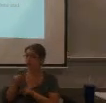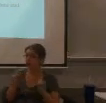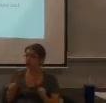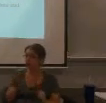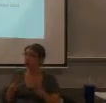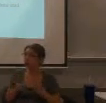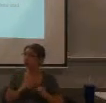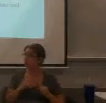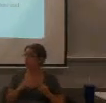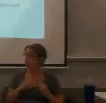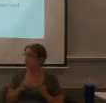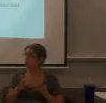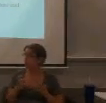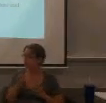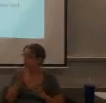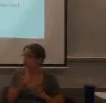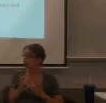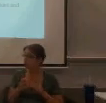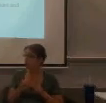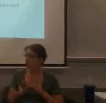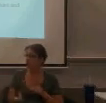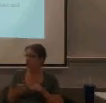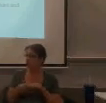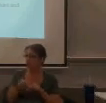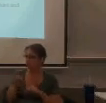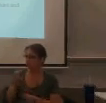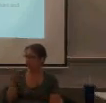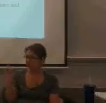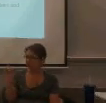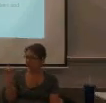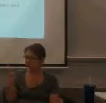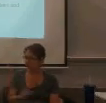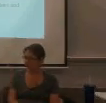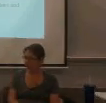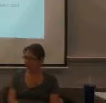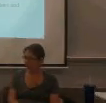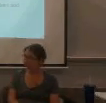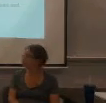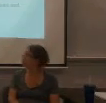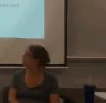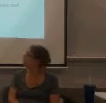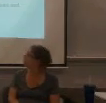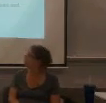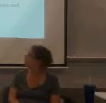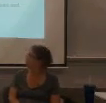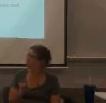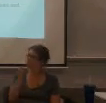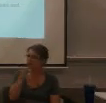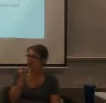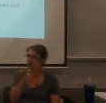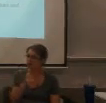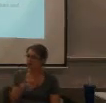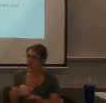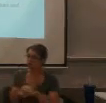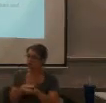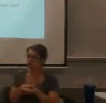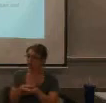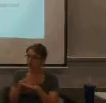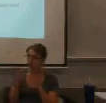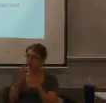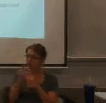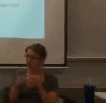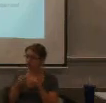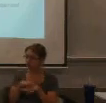of heat to raise it at a degree of temperature. This idea that's liquid on our surface we already talked